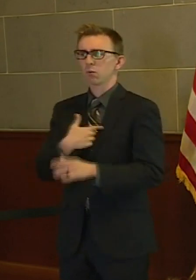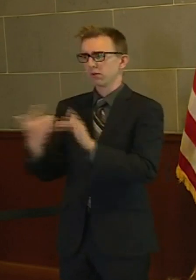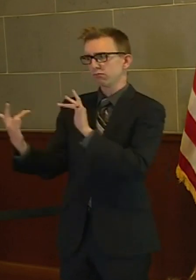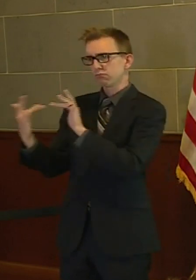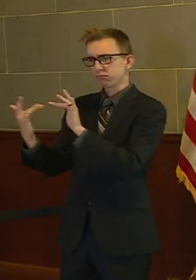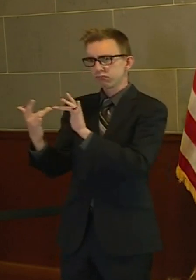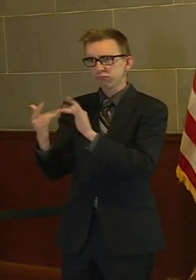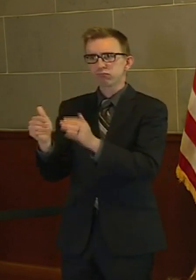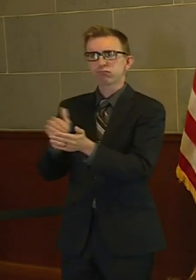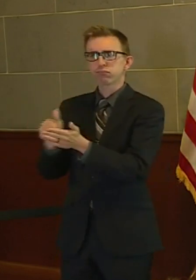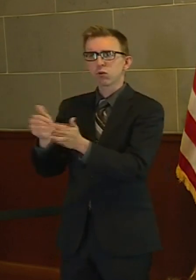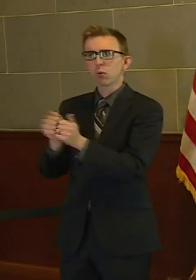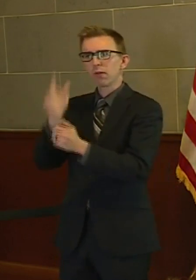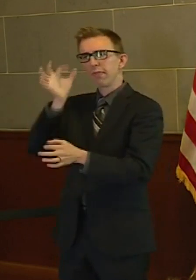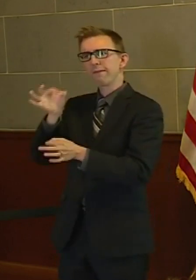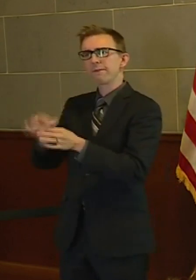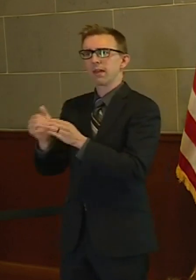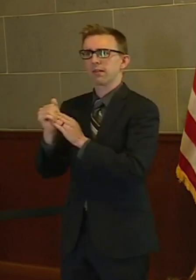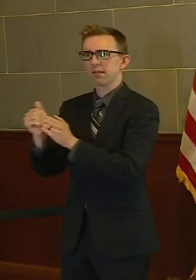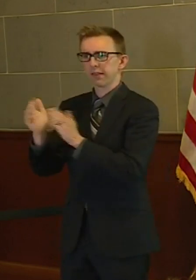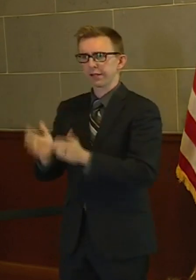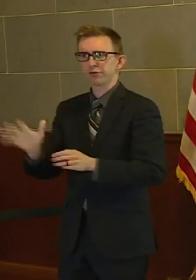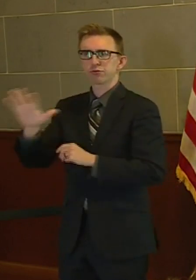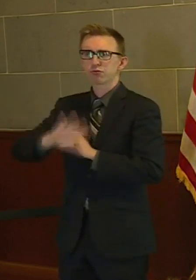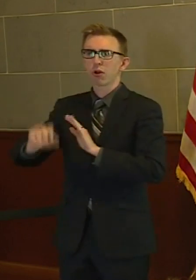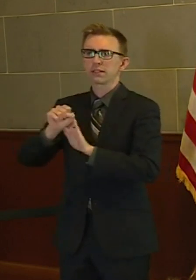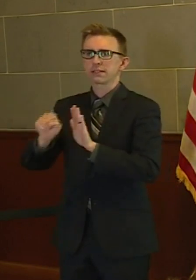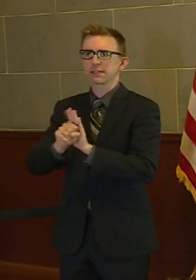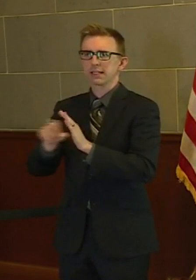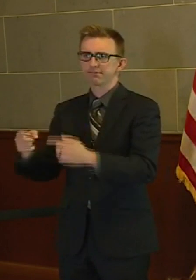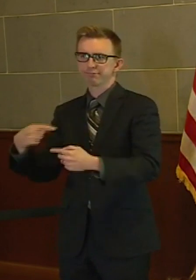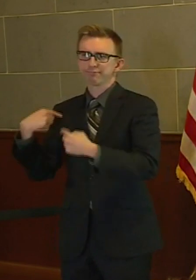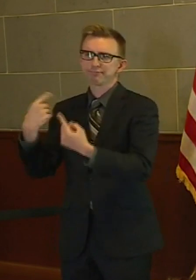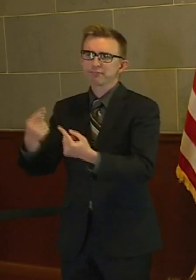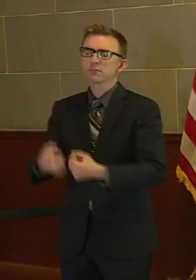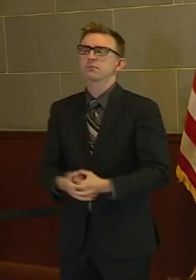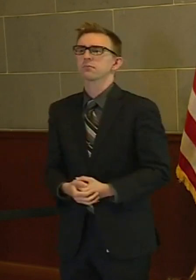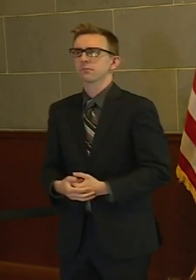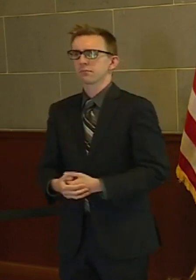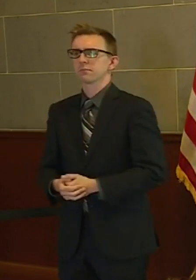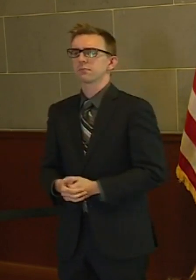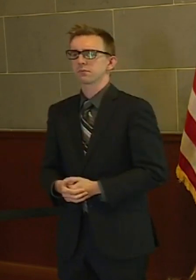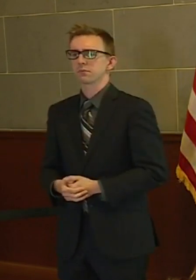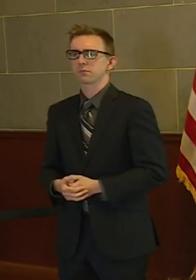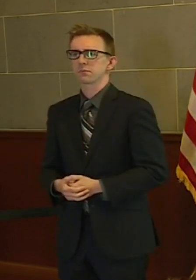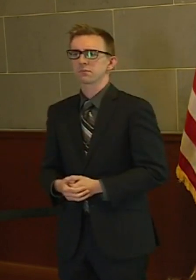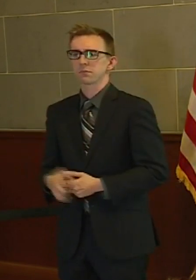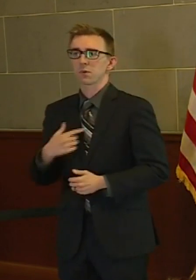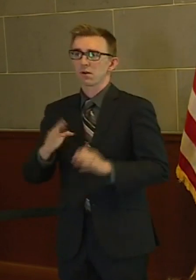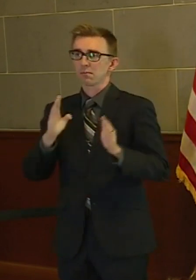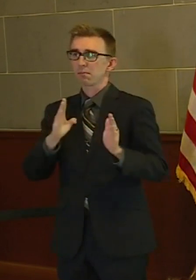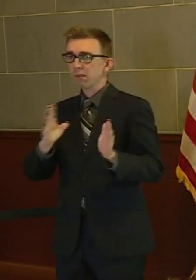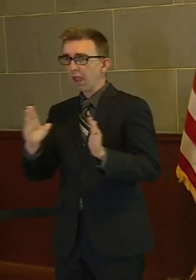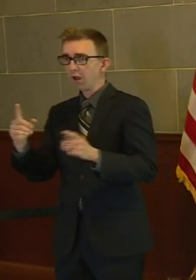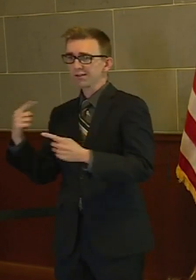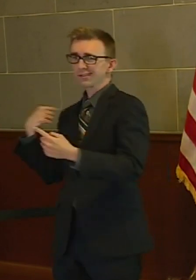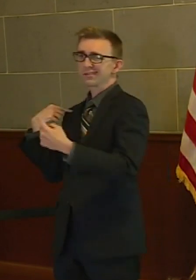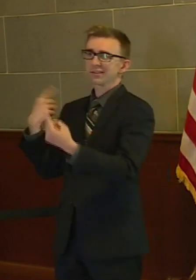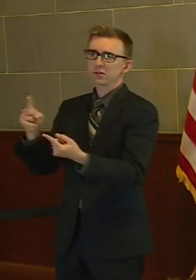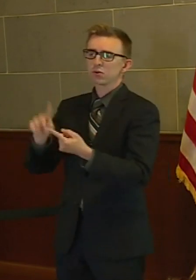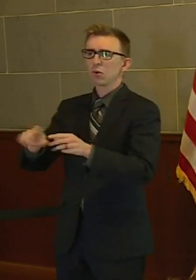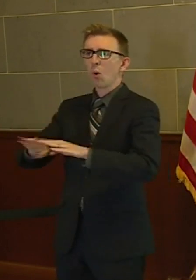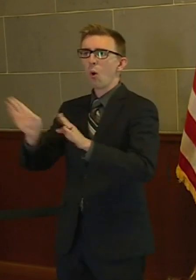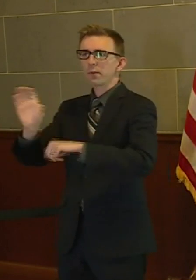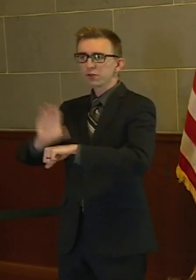contact with our faith leaders across the state since the beginning, preparing for this day to open the churches.